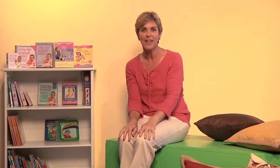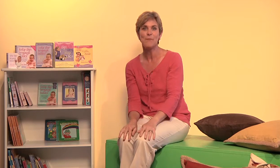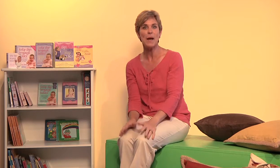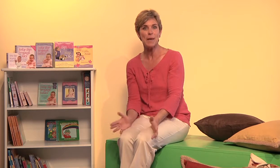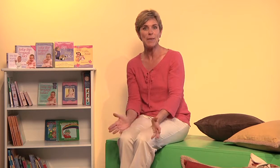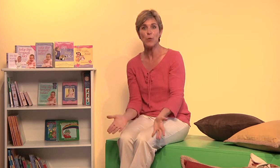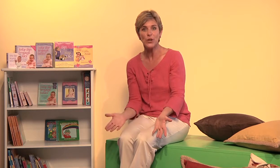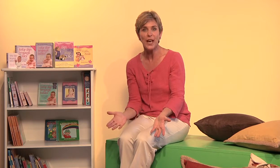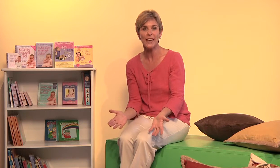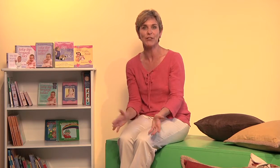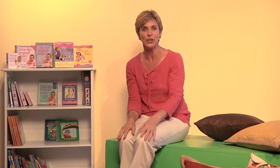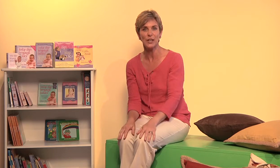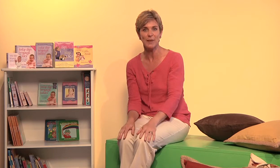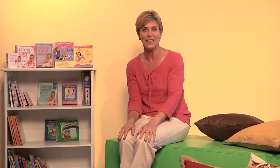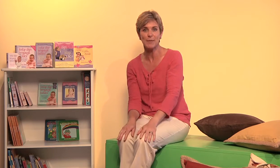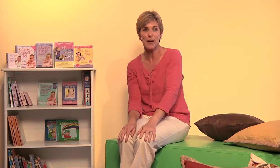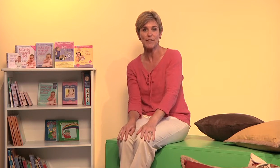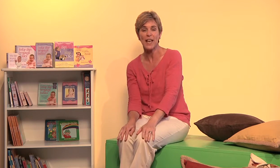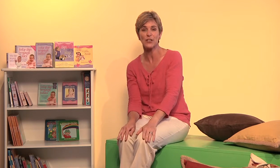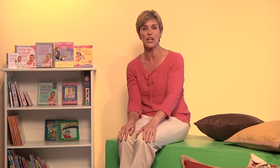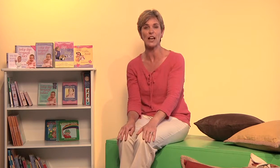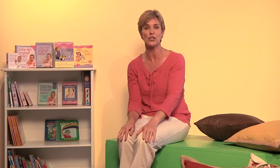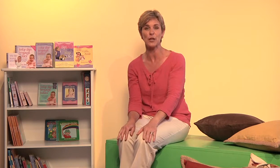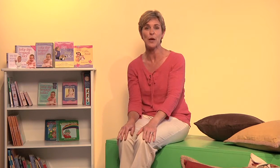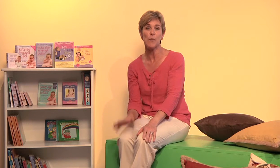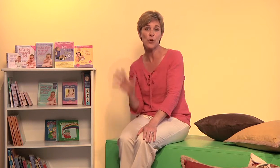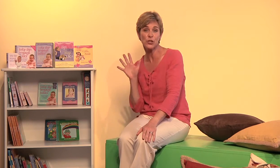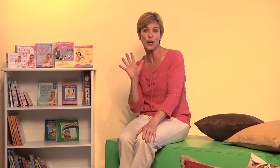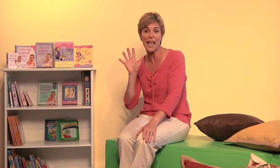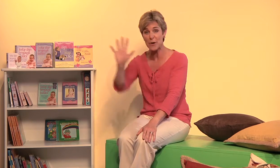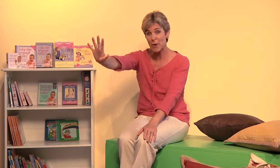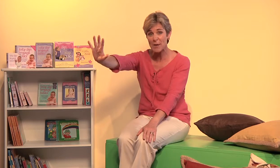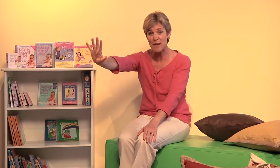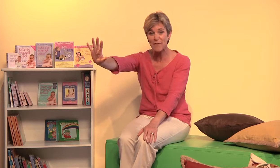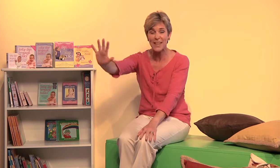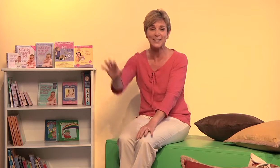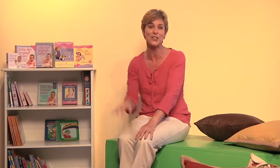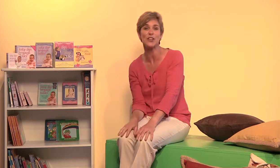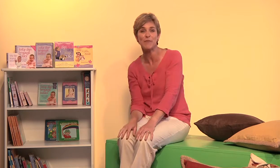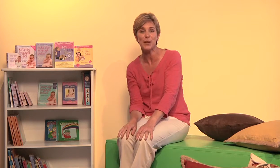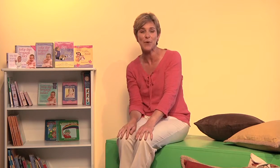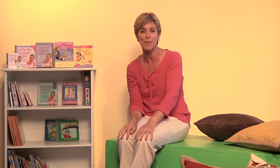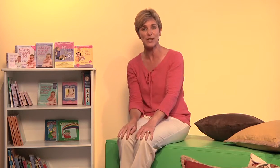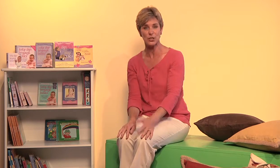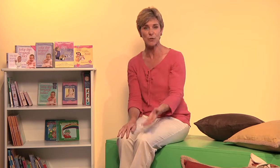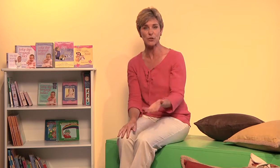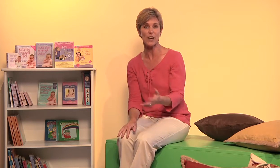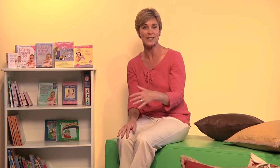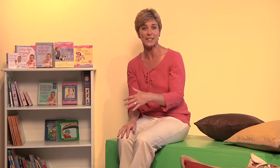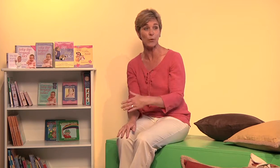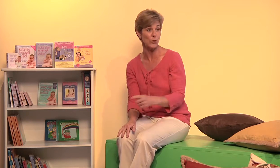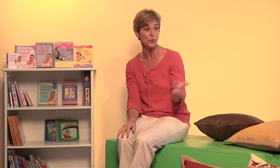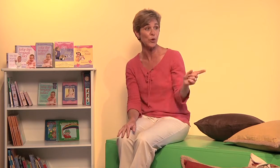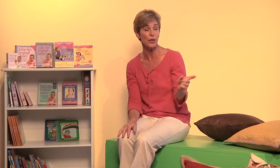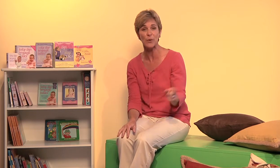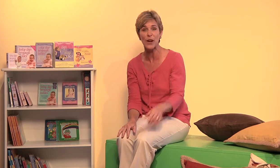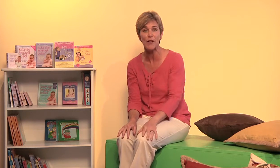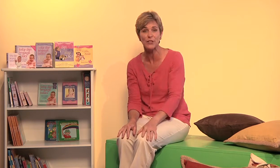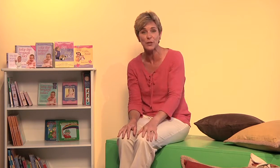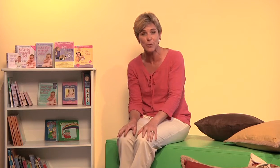my baby would not even look at me. As a matter of fact, she actually pushed her hand right in my face to shove me away because she was trying to see where the squirrel had run off into the